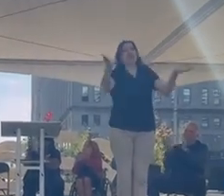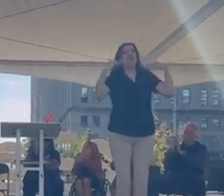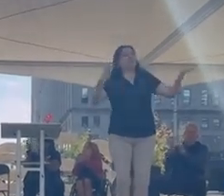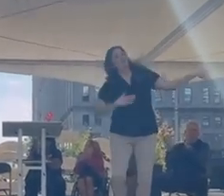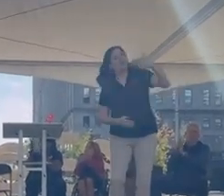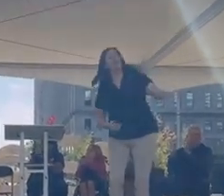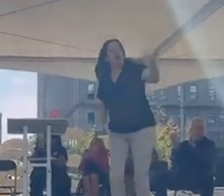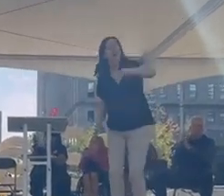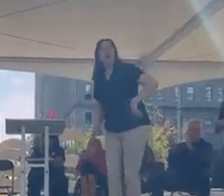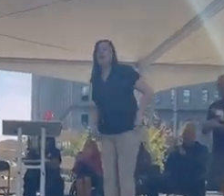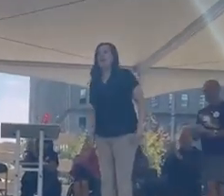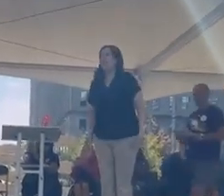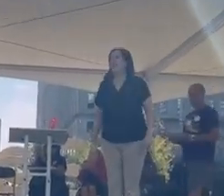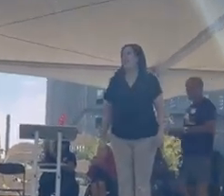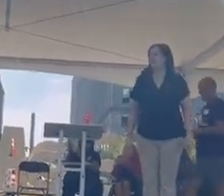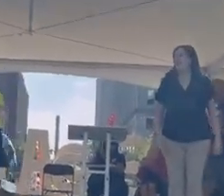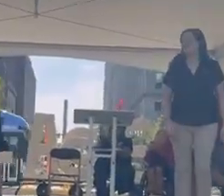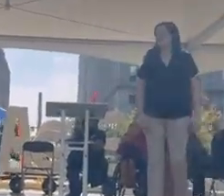Let's go, y'all, let's go!